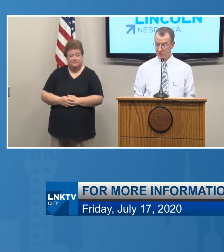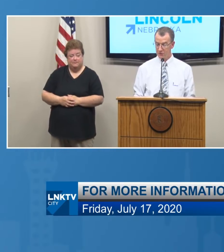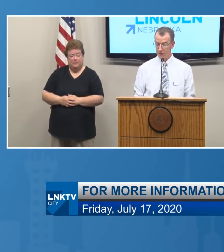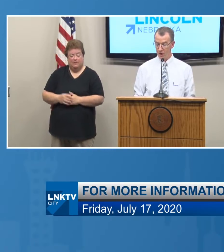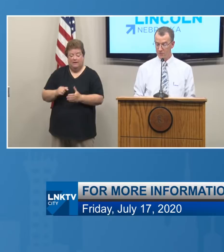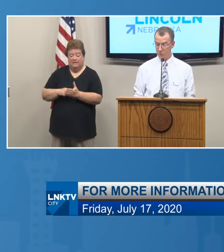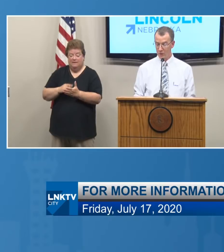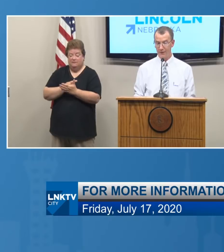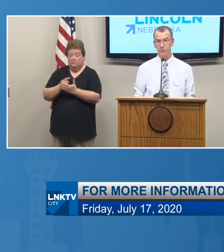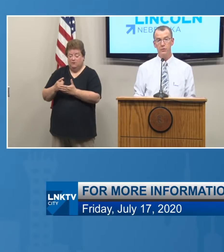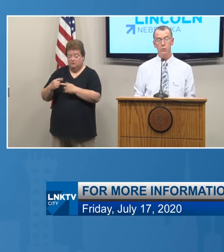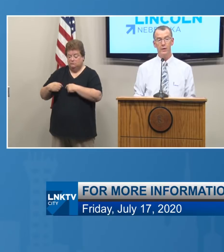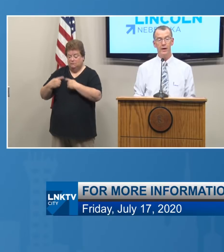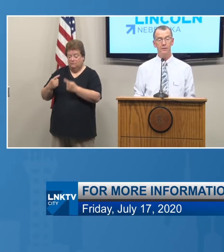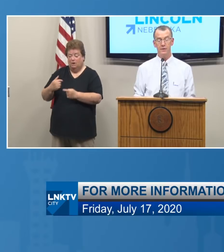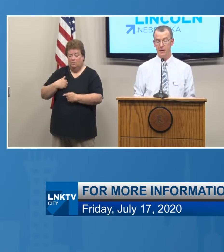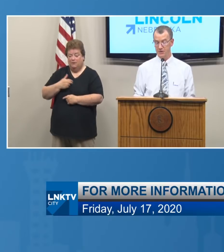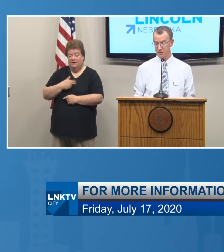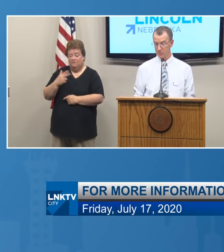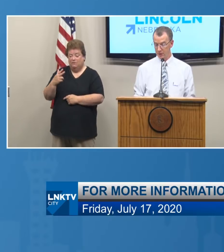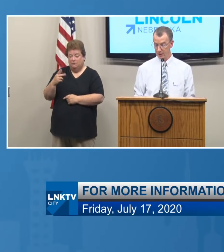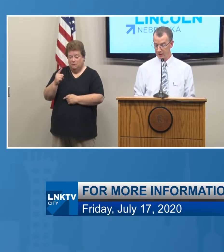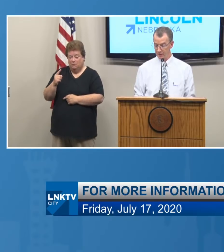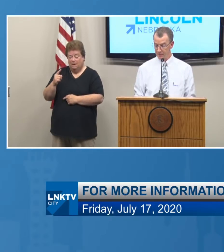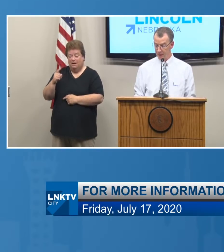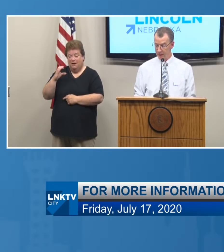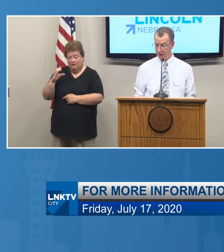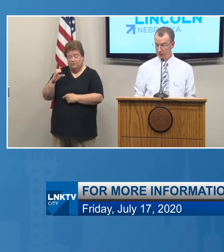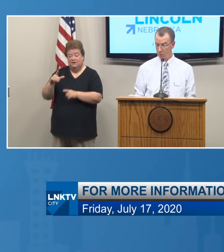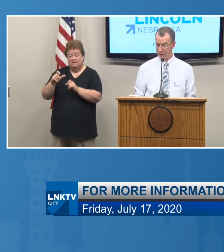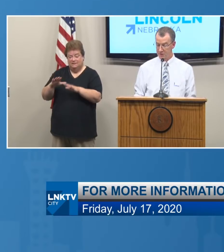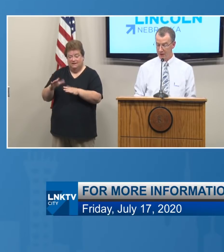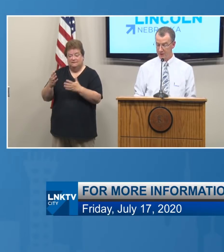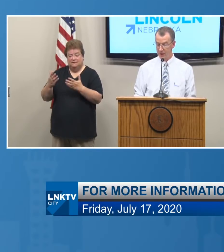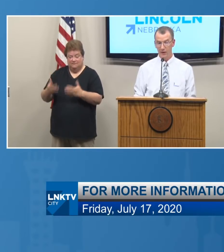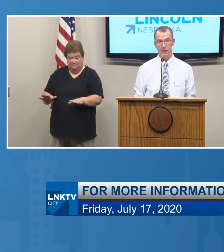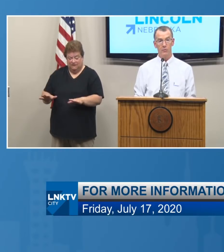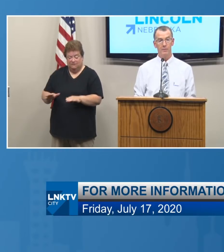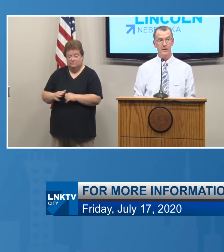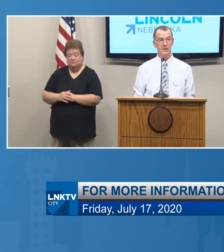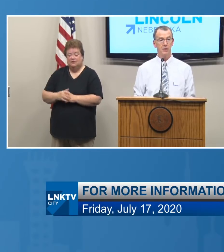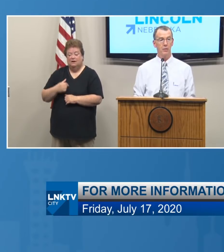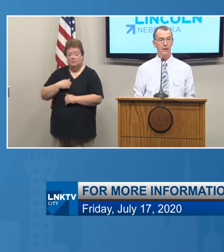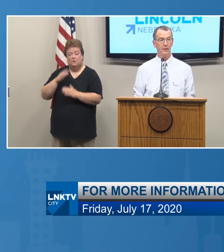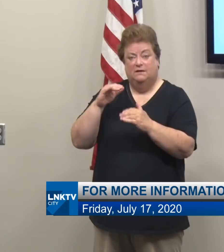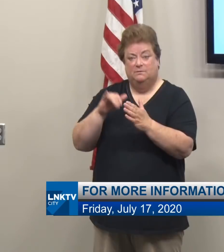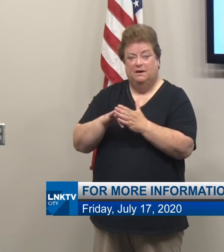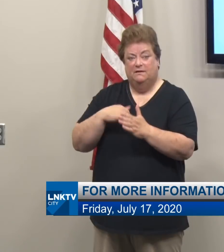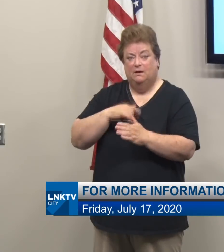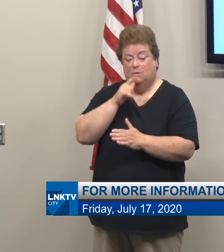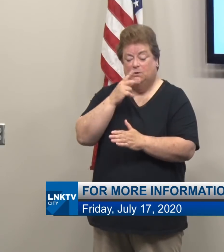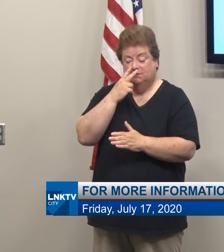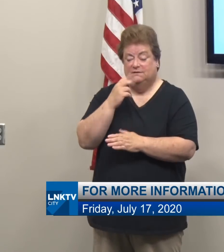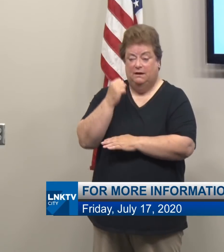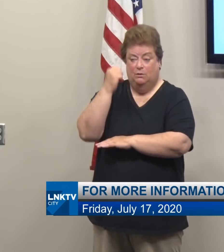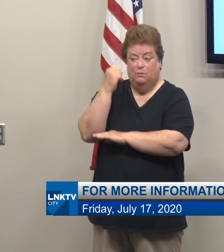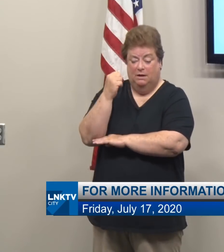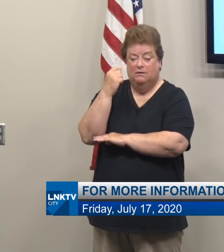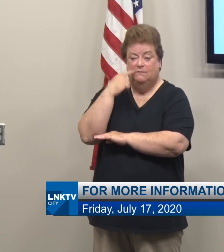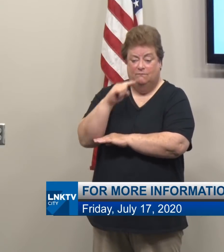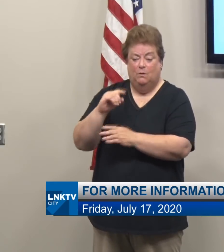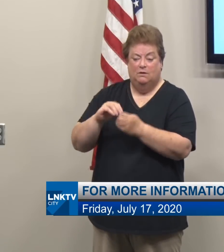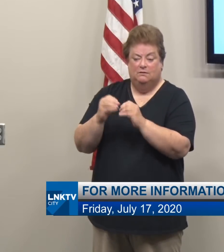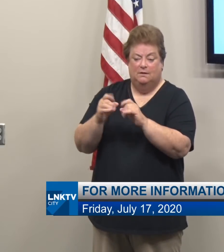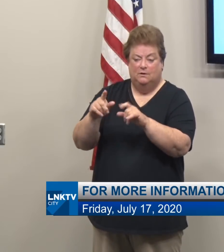This week so far, we have 3,100 tests completed, and we expect again that we may see a record for the number of